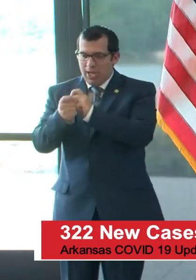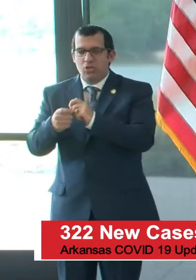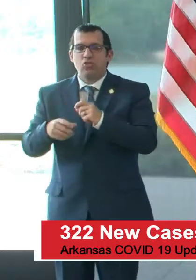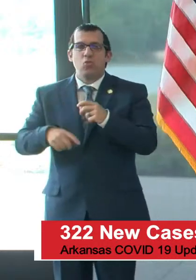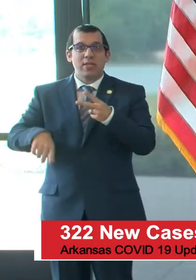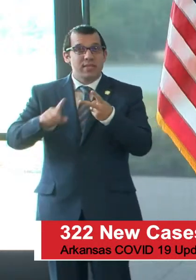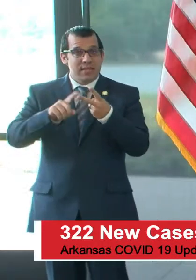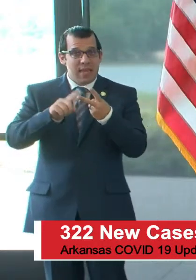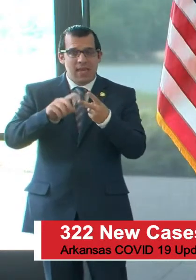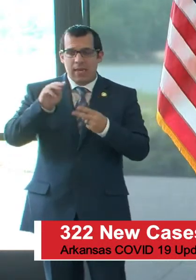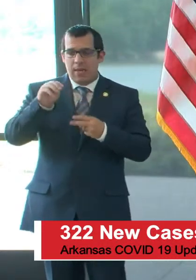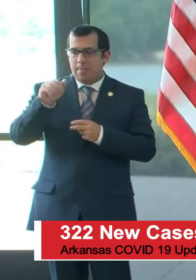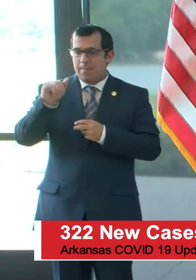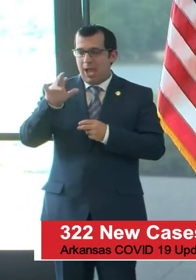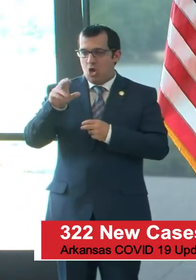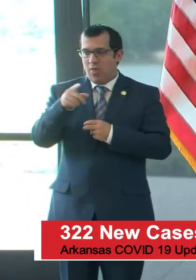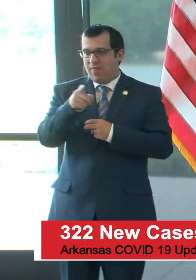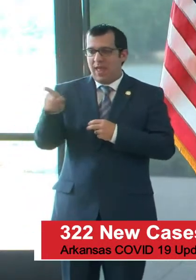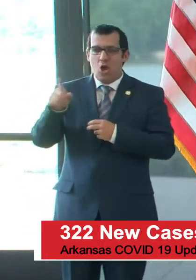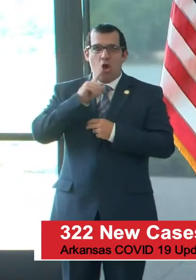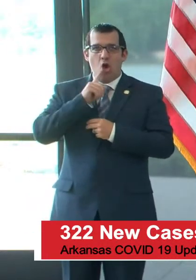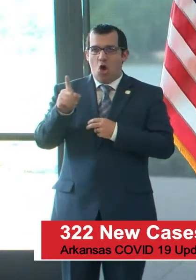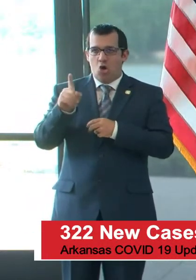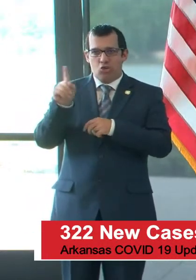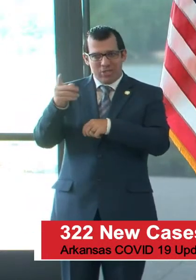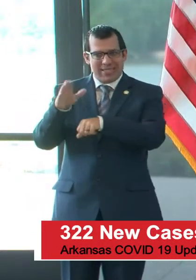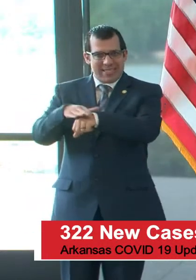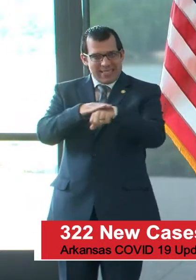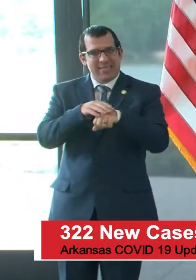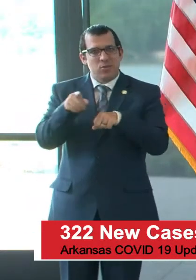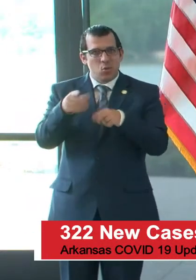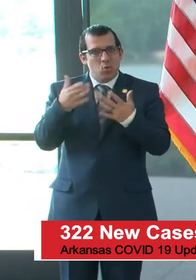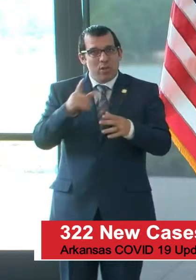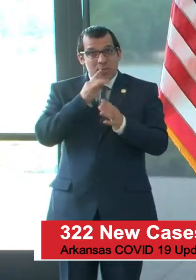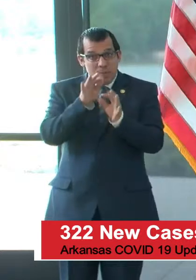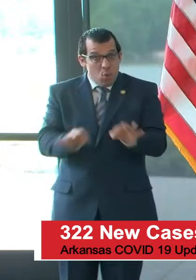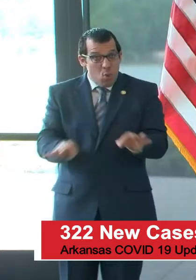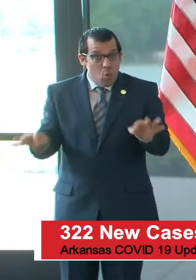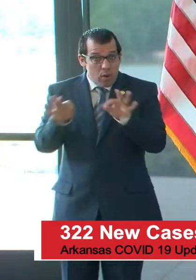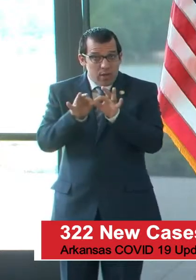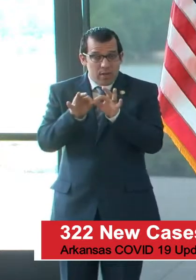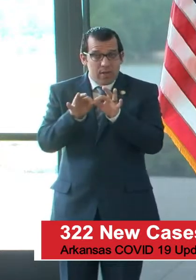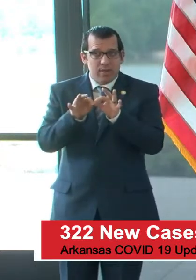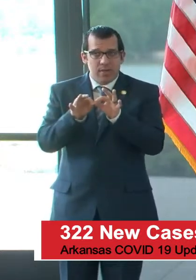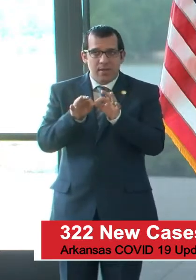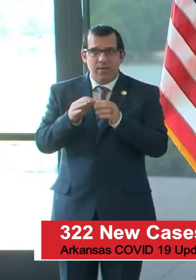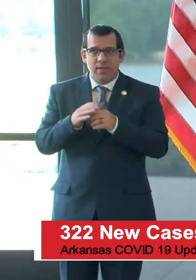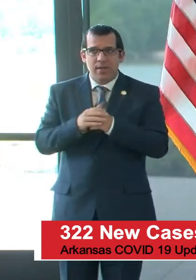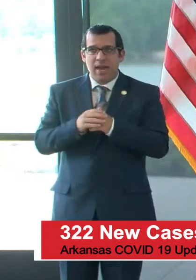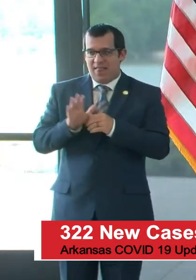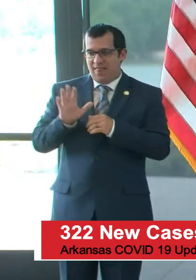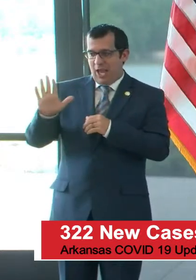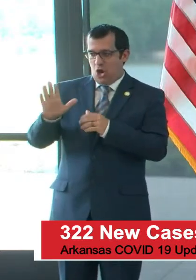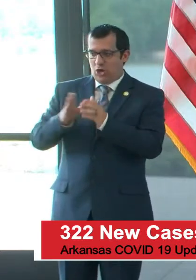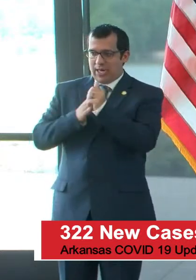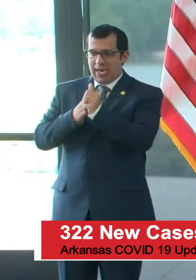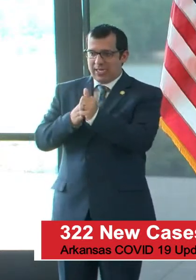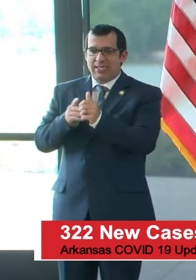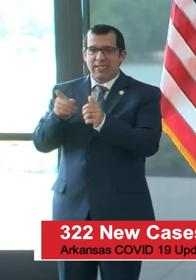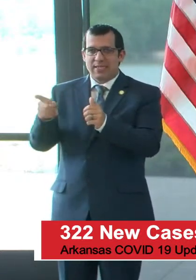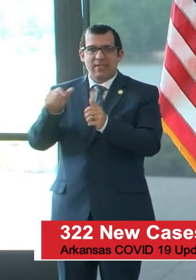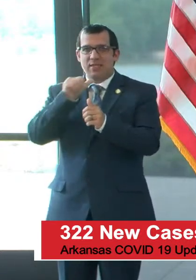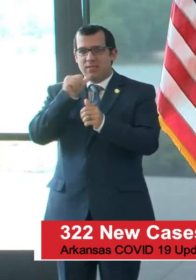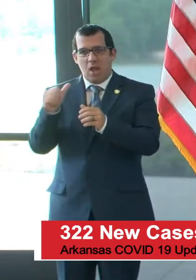secondly, you know, the mayors are simply sending out a signal that this is important, but their guidance should not be